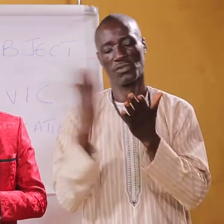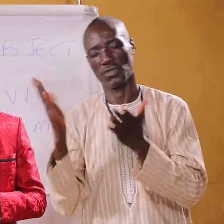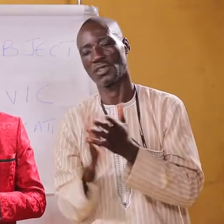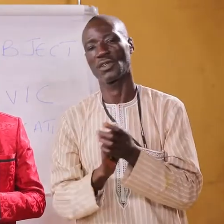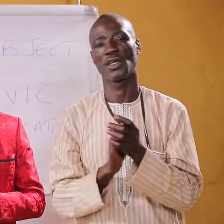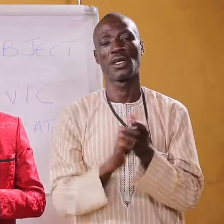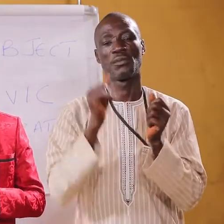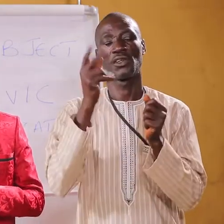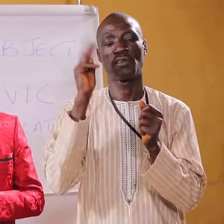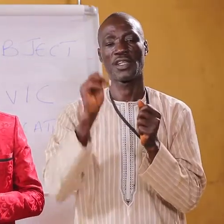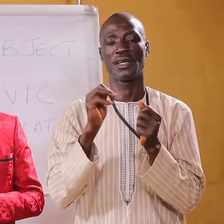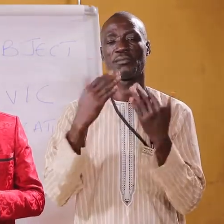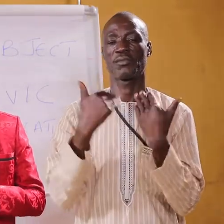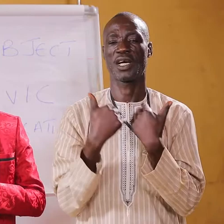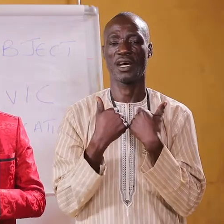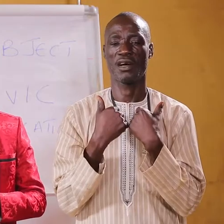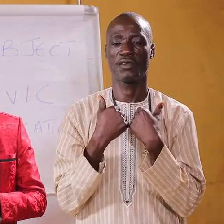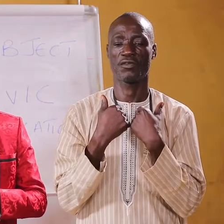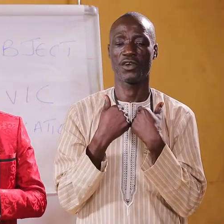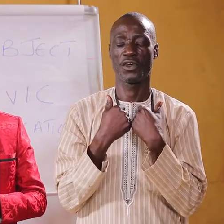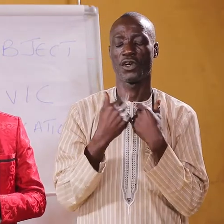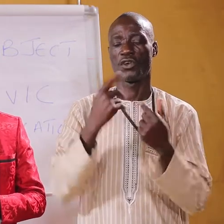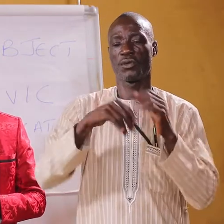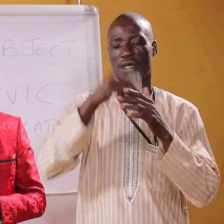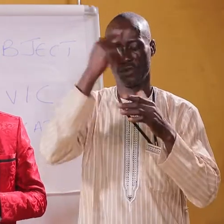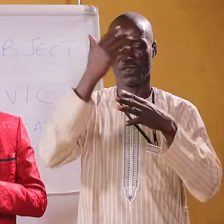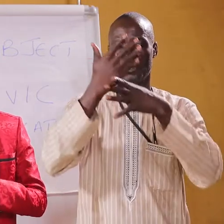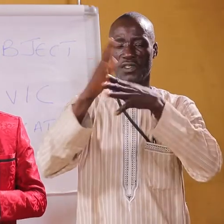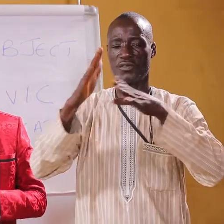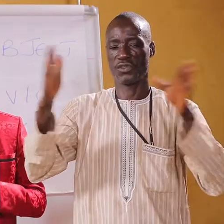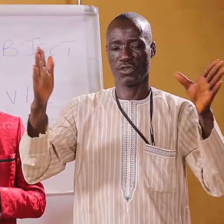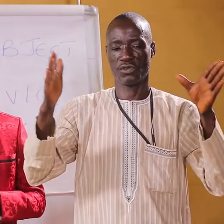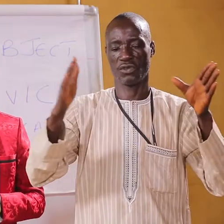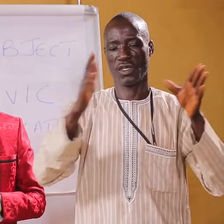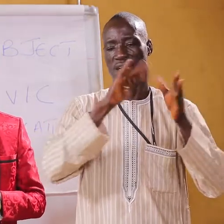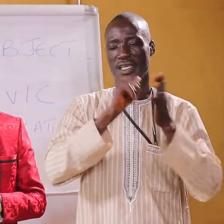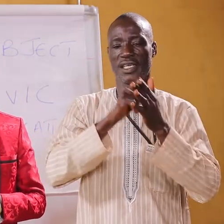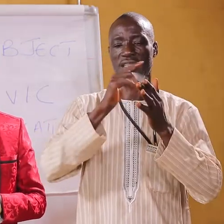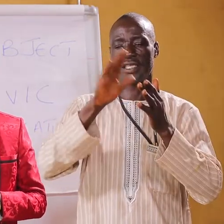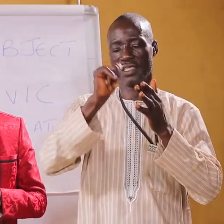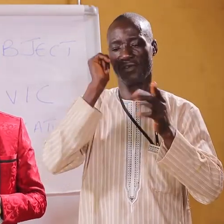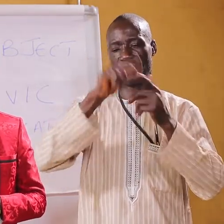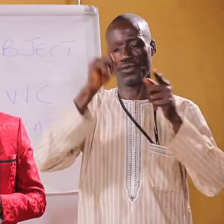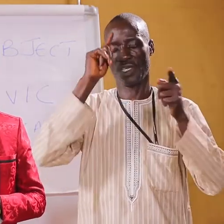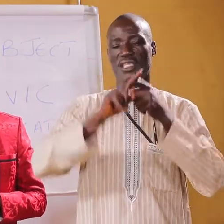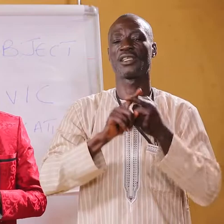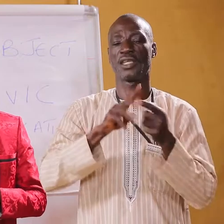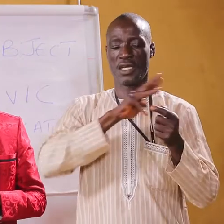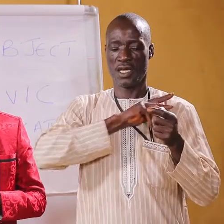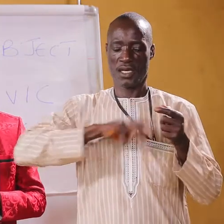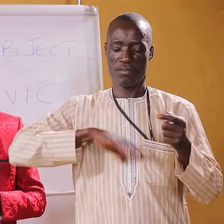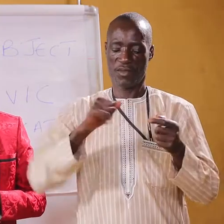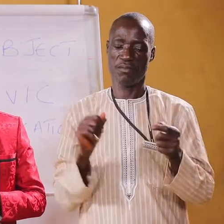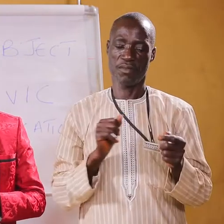civil societies have sprung up as a result of division, as a result of disagreement between members.